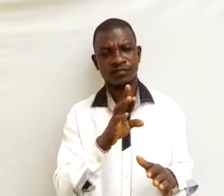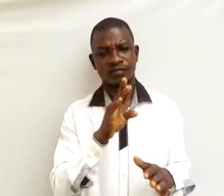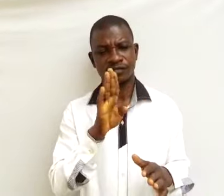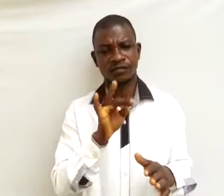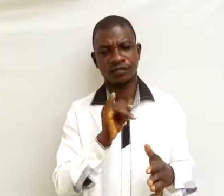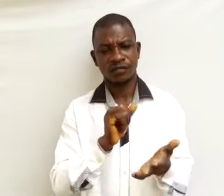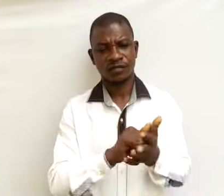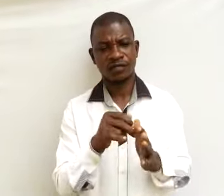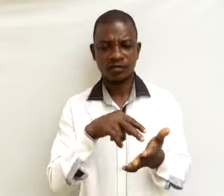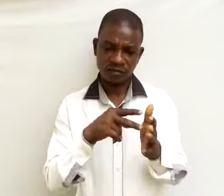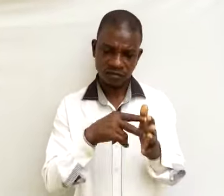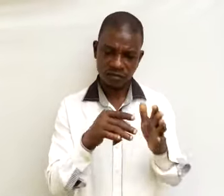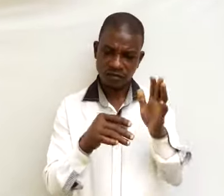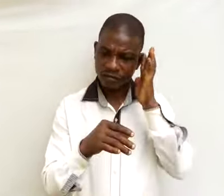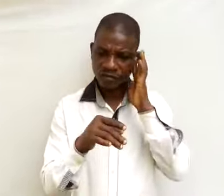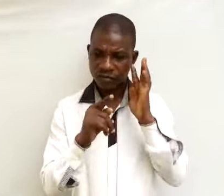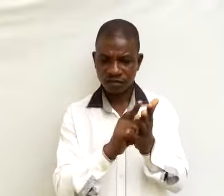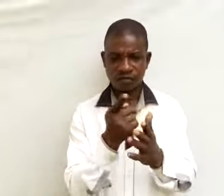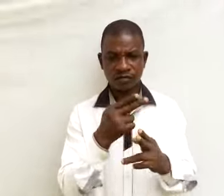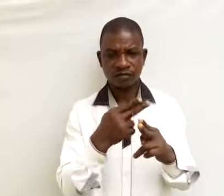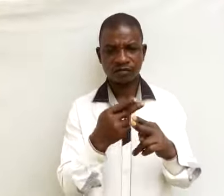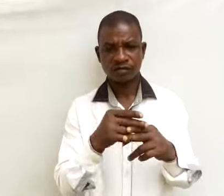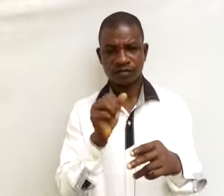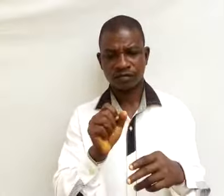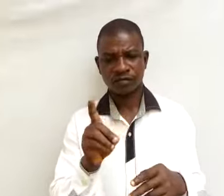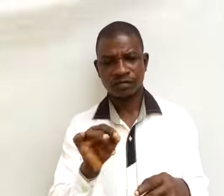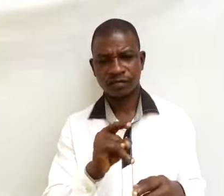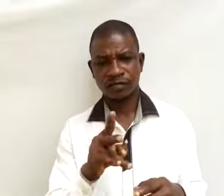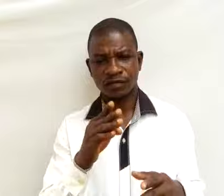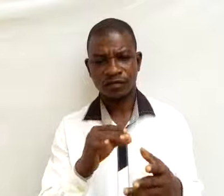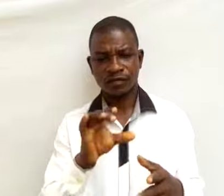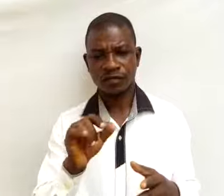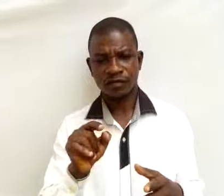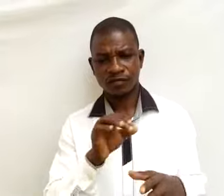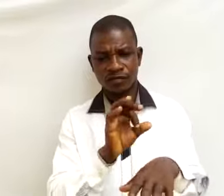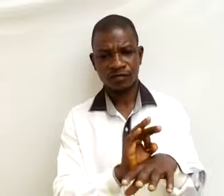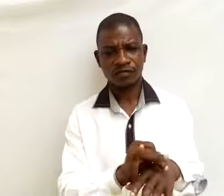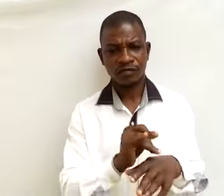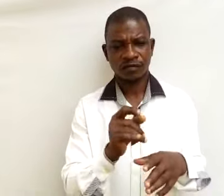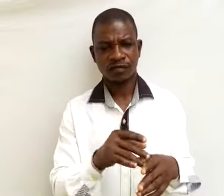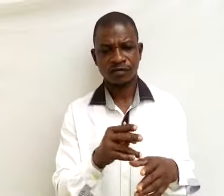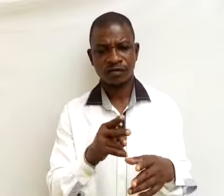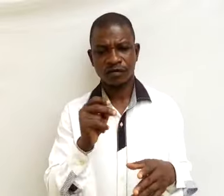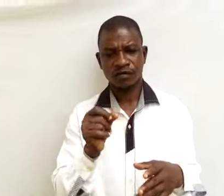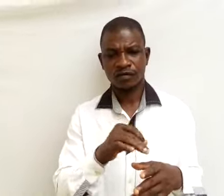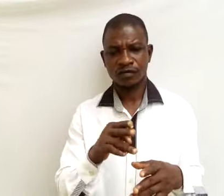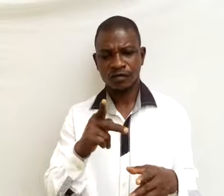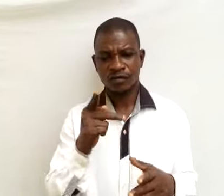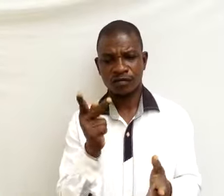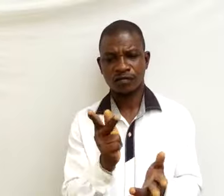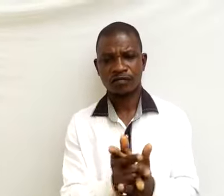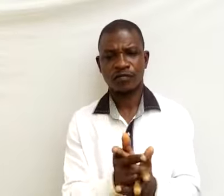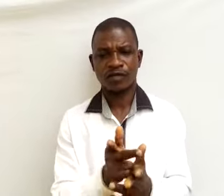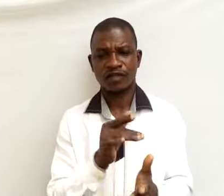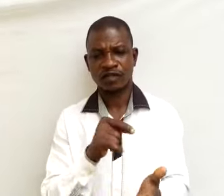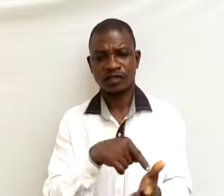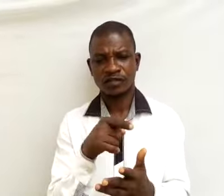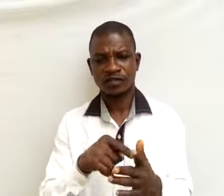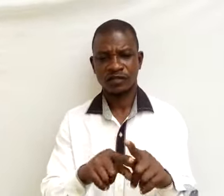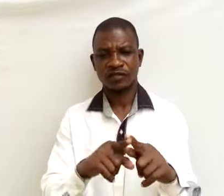means the grammatical names adverbial clause, function, it must be the verb park. Now these are the various